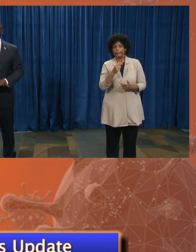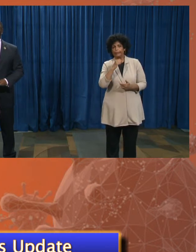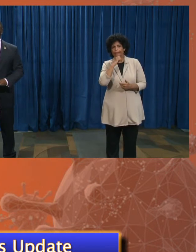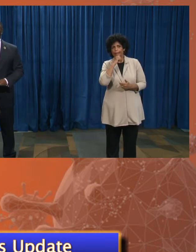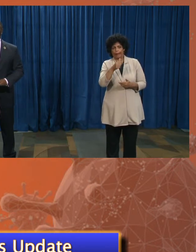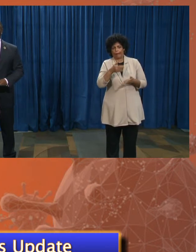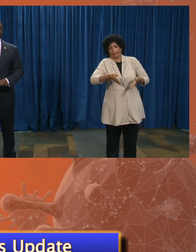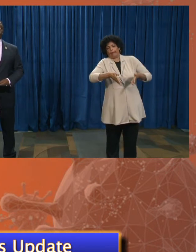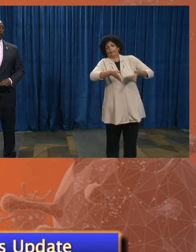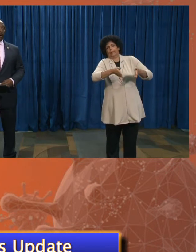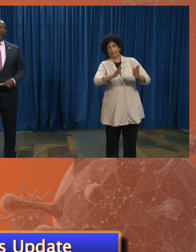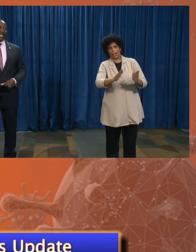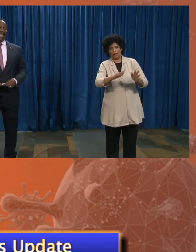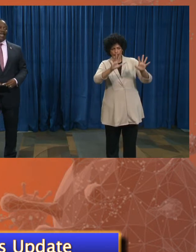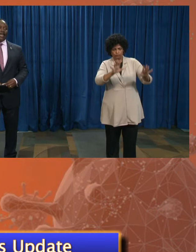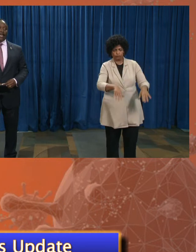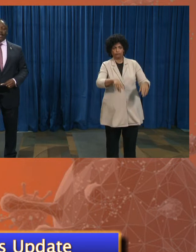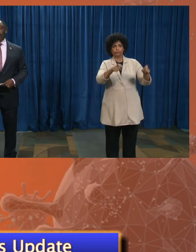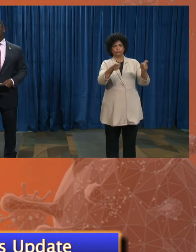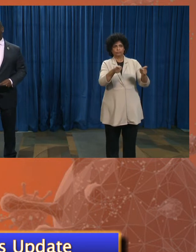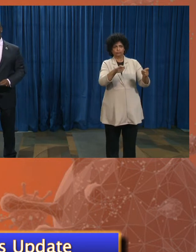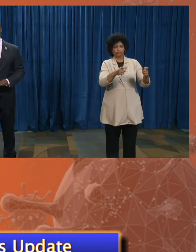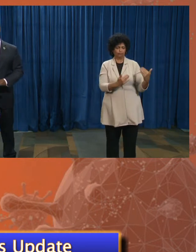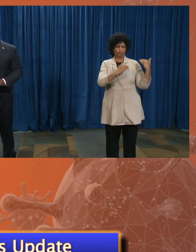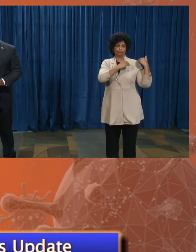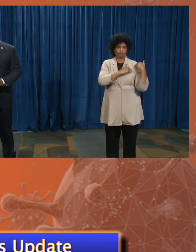able to take charge and lead